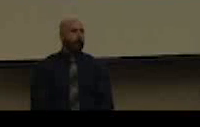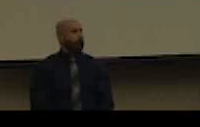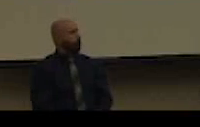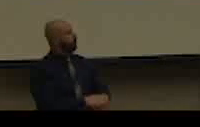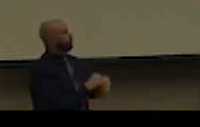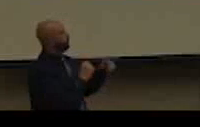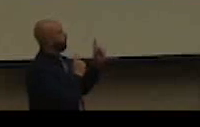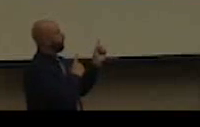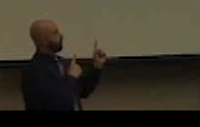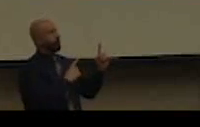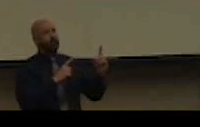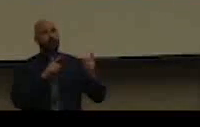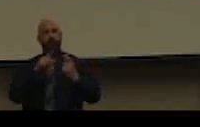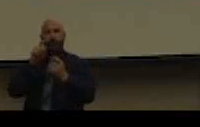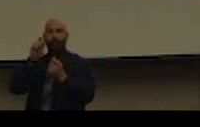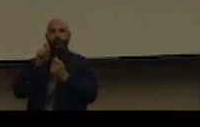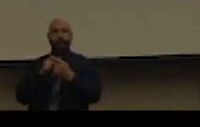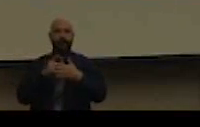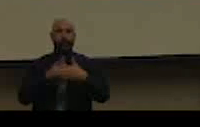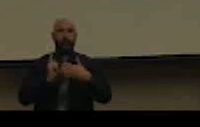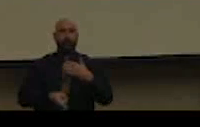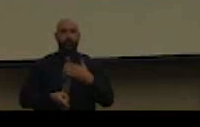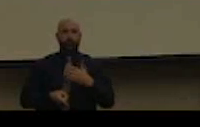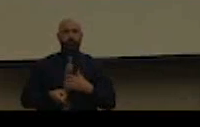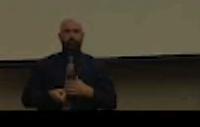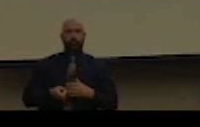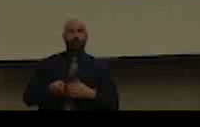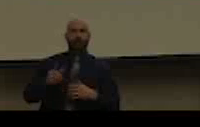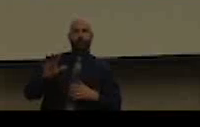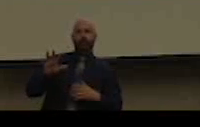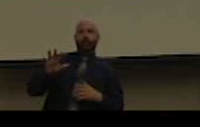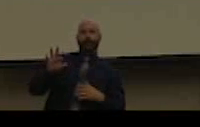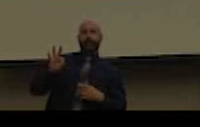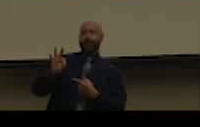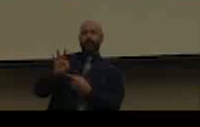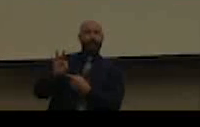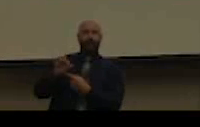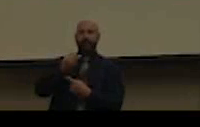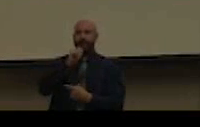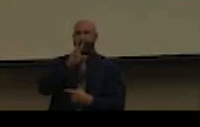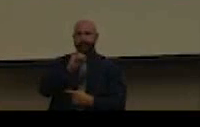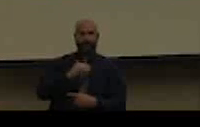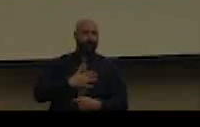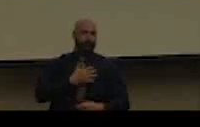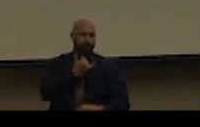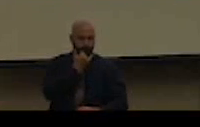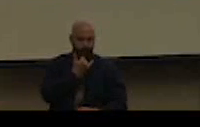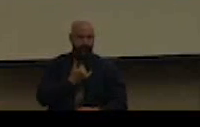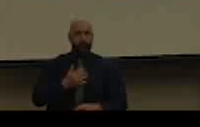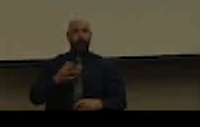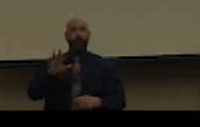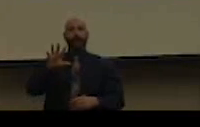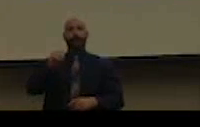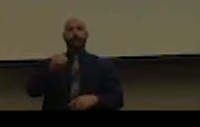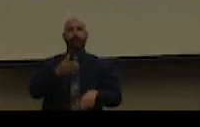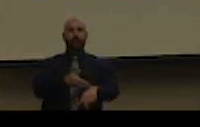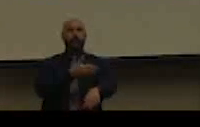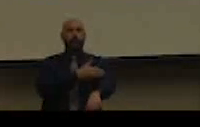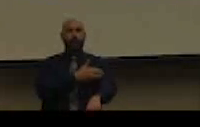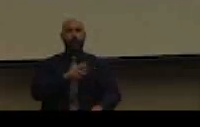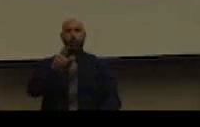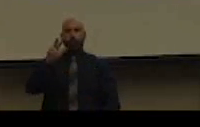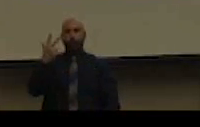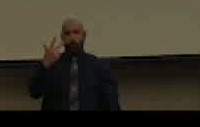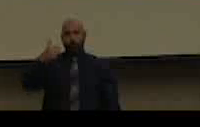as I mentioned, we had 60 sites. 56 of those sites improved, only 3 declined,